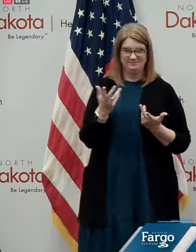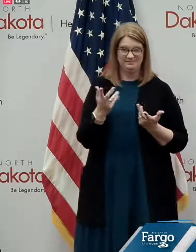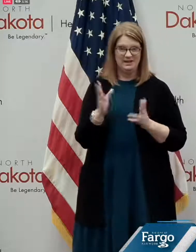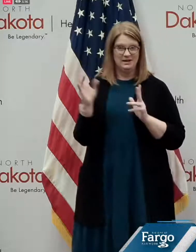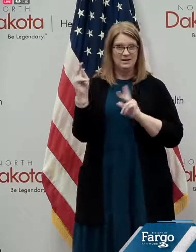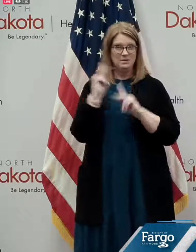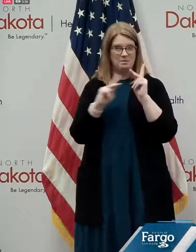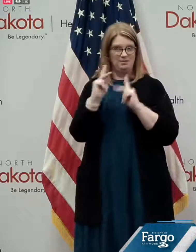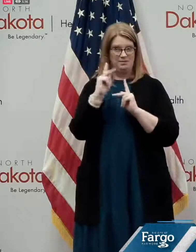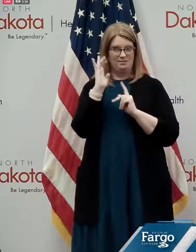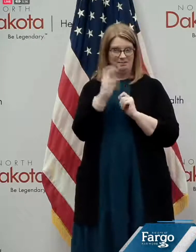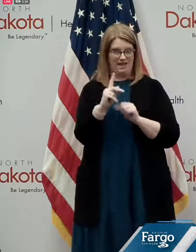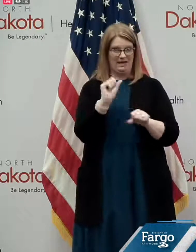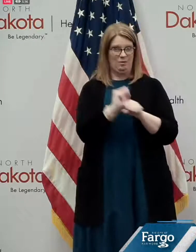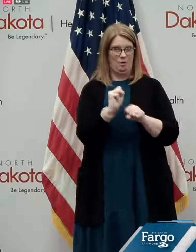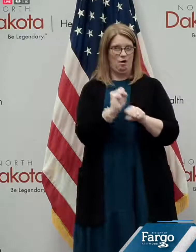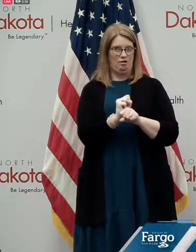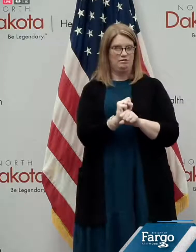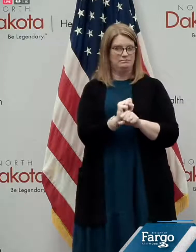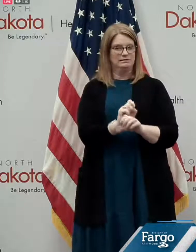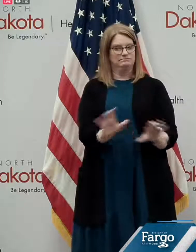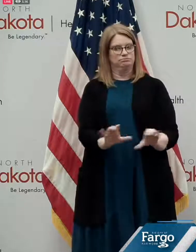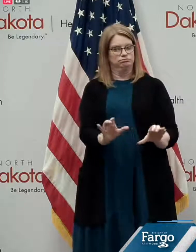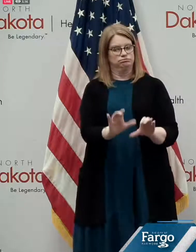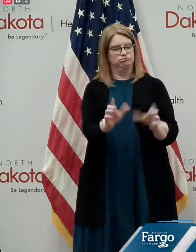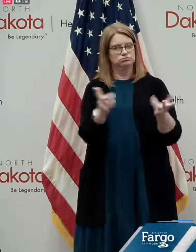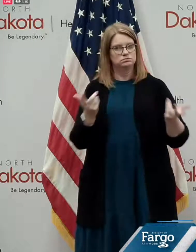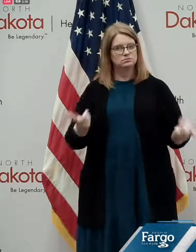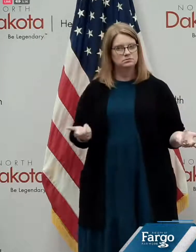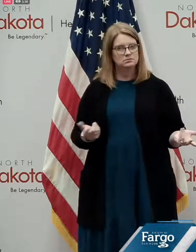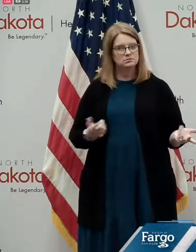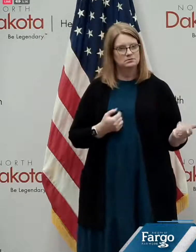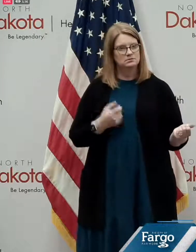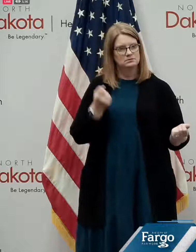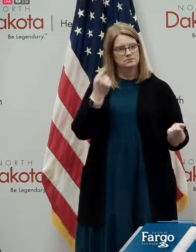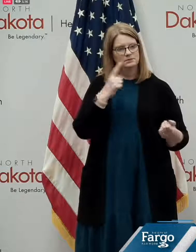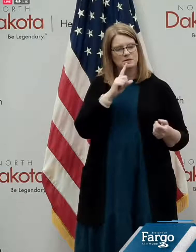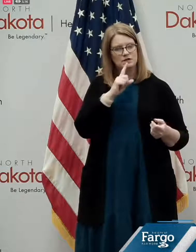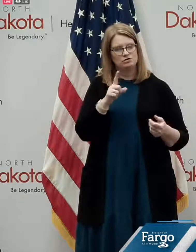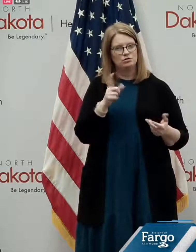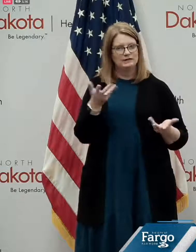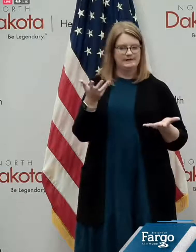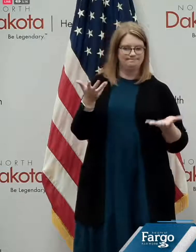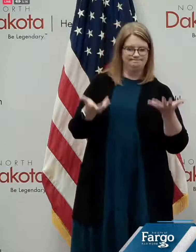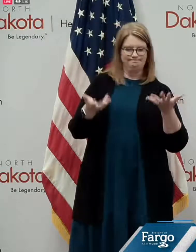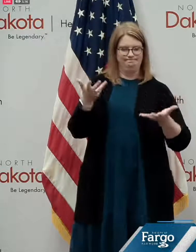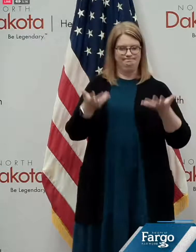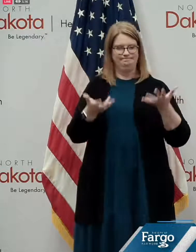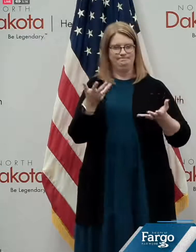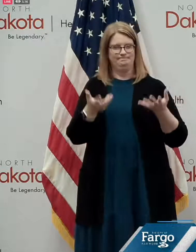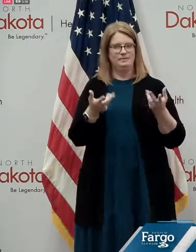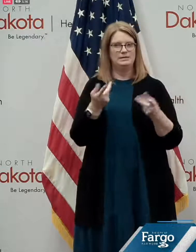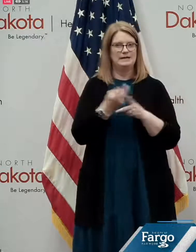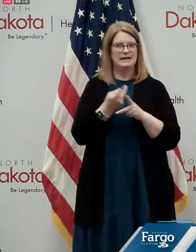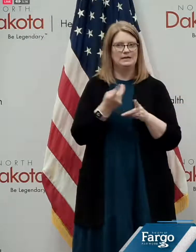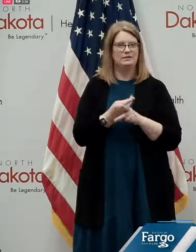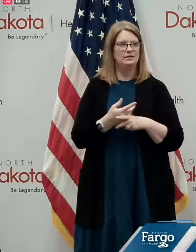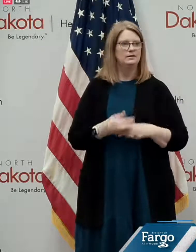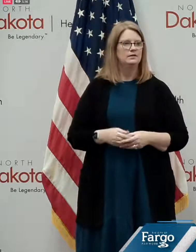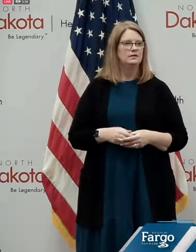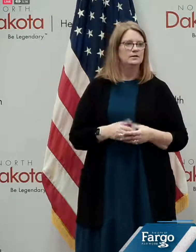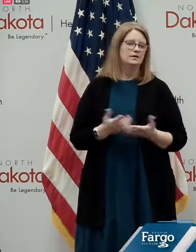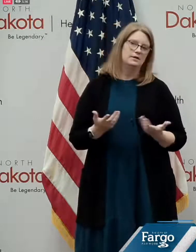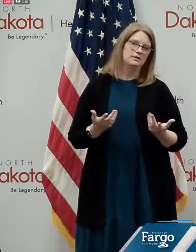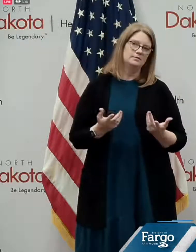people back at work doing, productive work. And so we want to make sure that we're balancing that right. But I'm sure it'll land at a spot